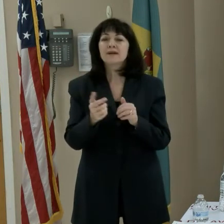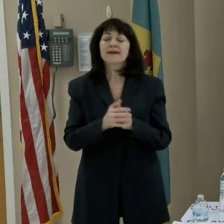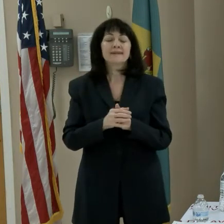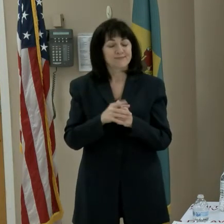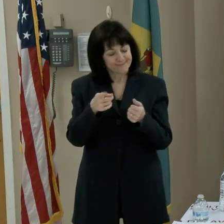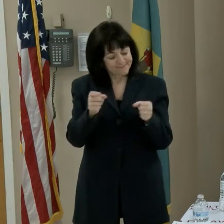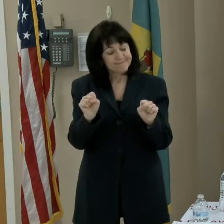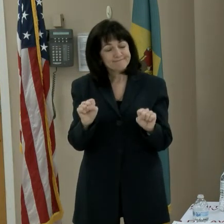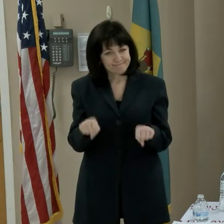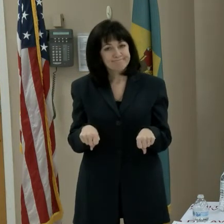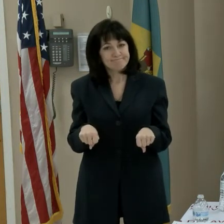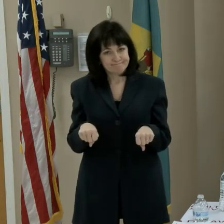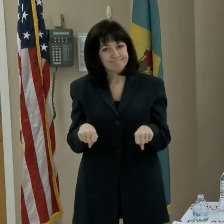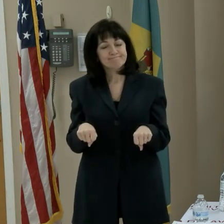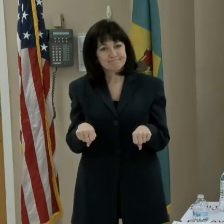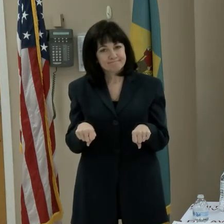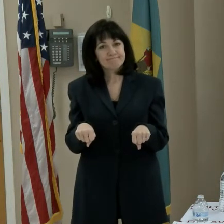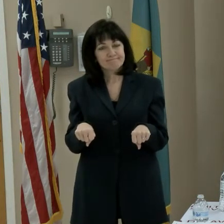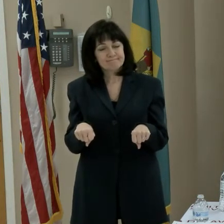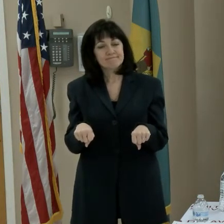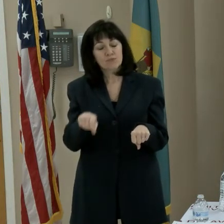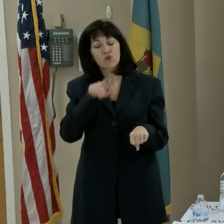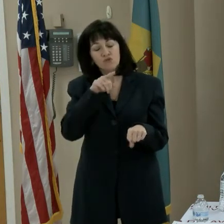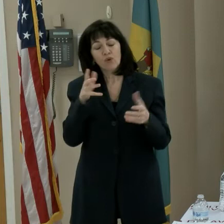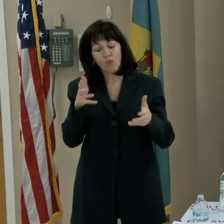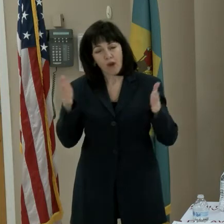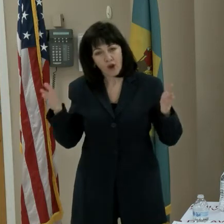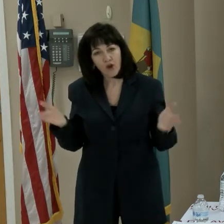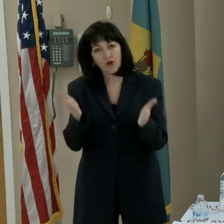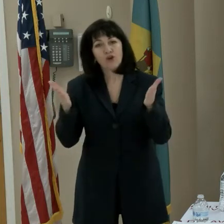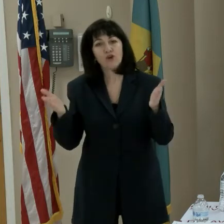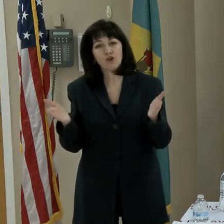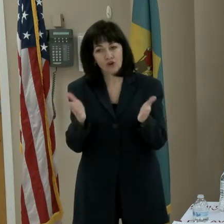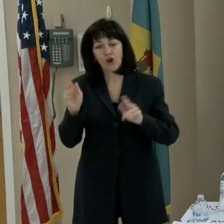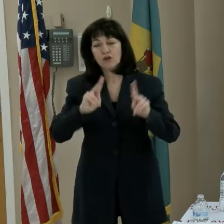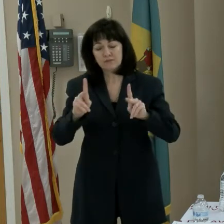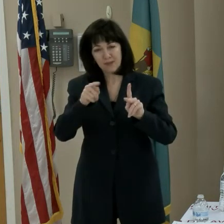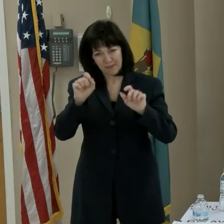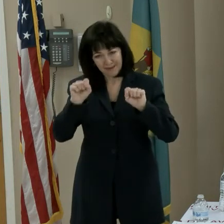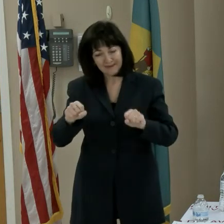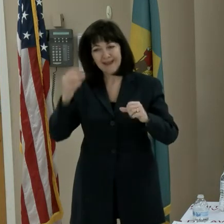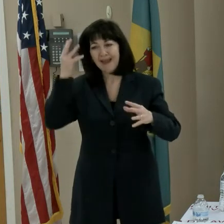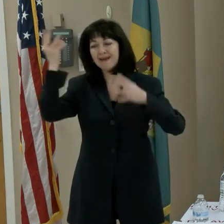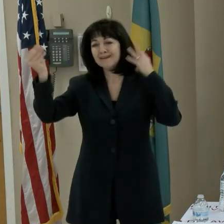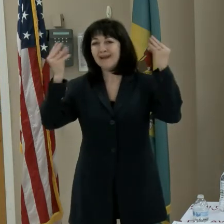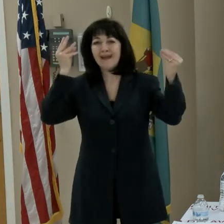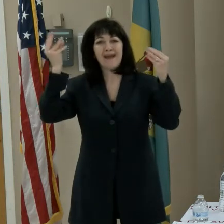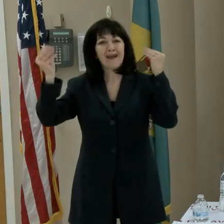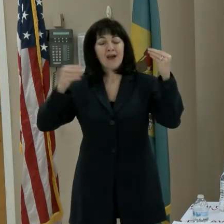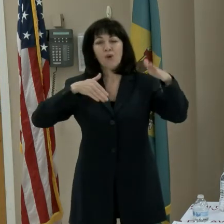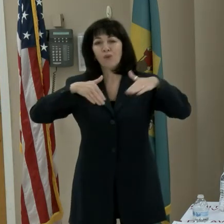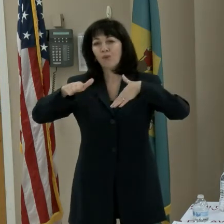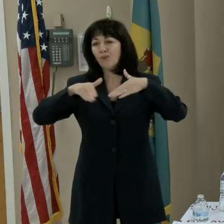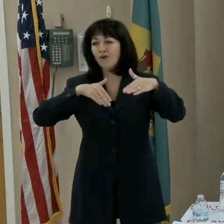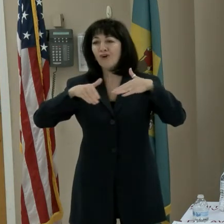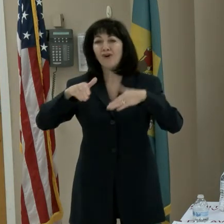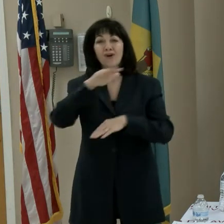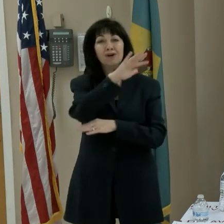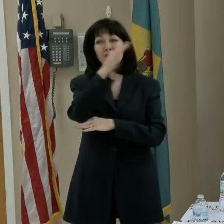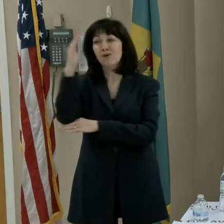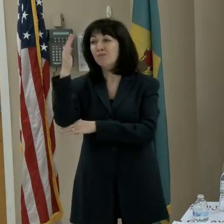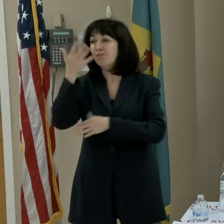You can. In fact, we really want to encourage people to go for walks. Our parks are open